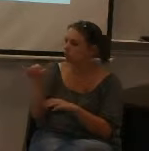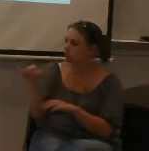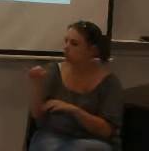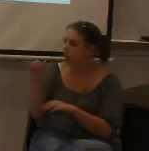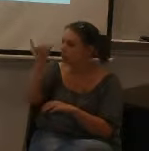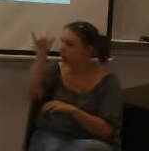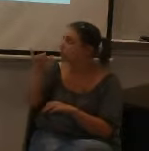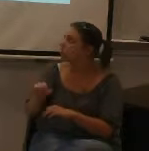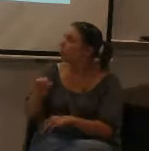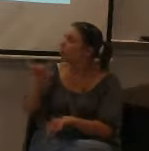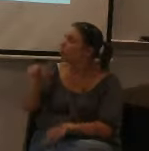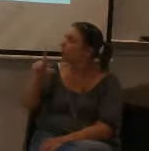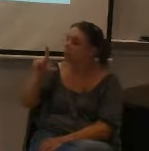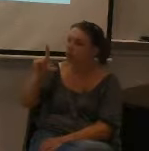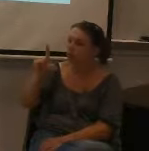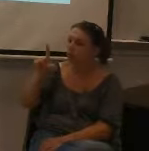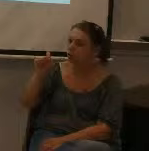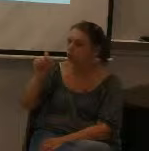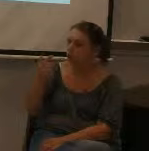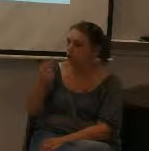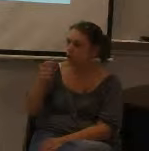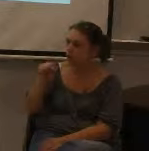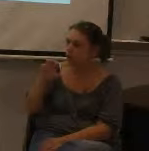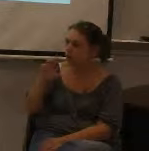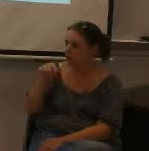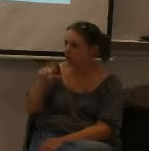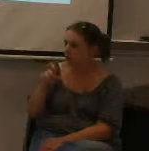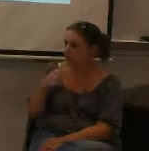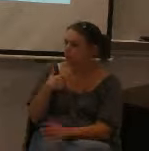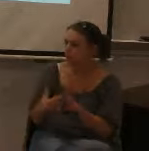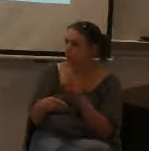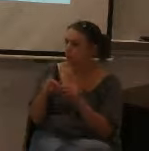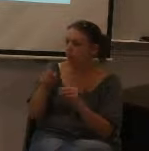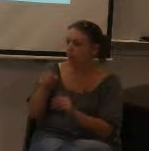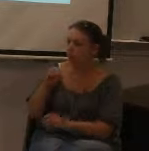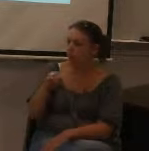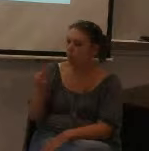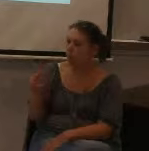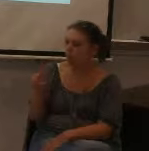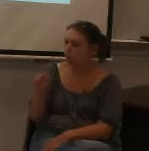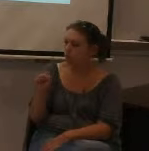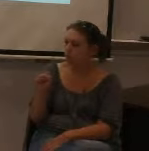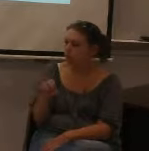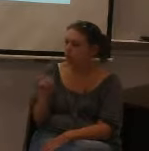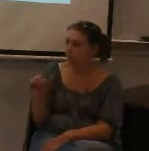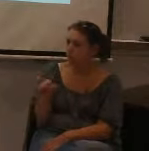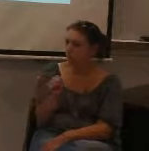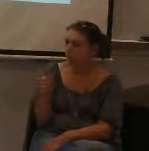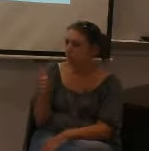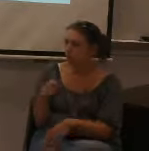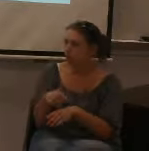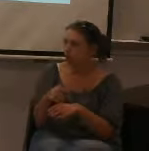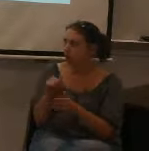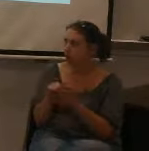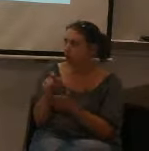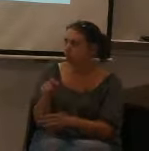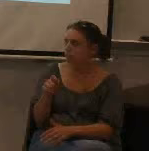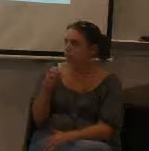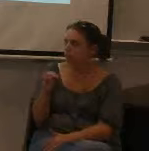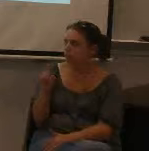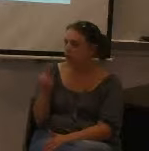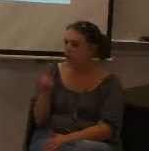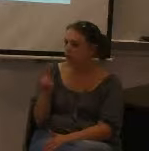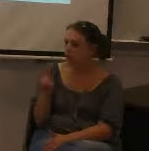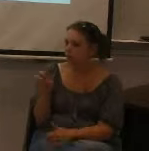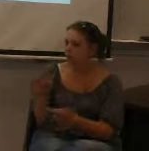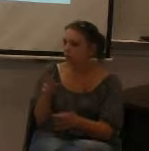and that's a logarithmic scale, keep that in mind. And I've added 0.01 to that, so anytime when it's at 0.01, the